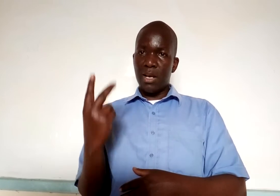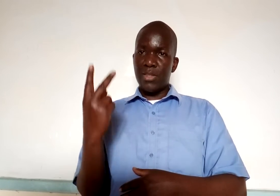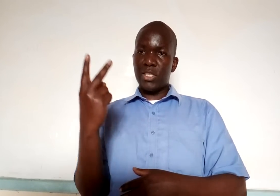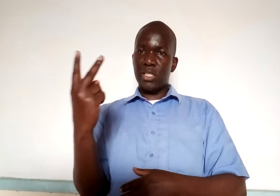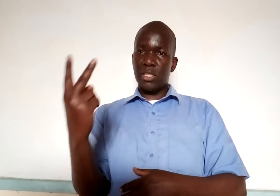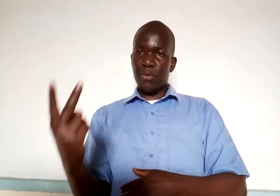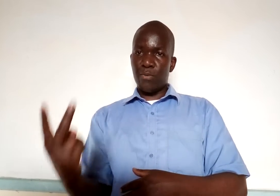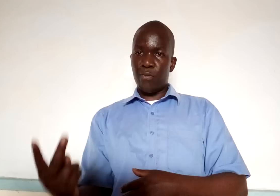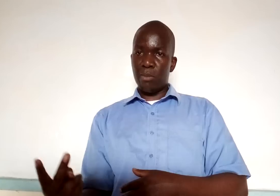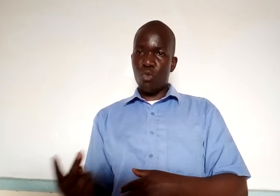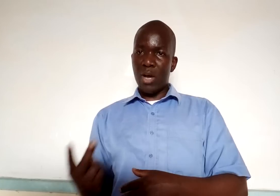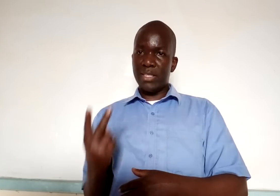this is February,